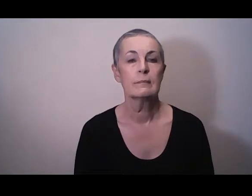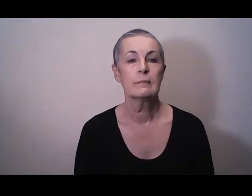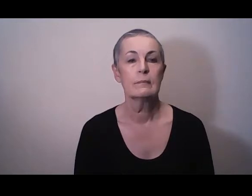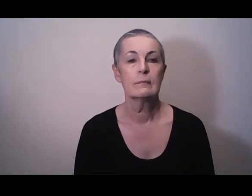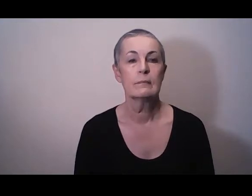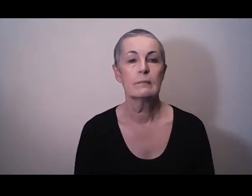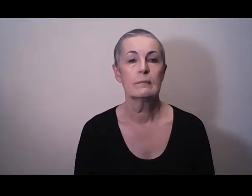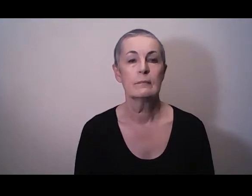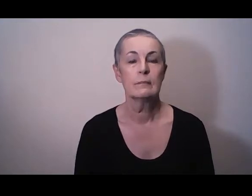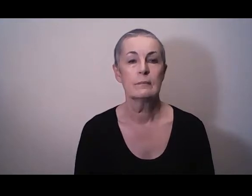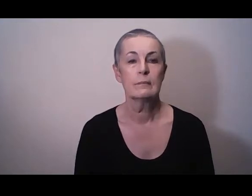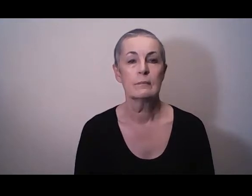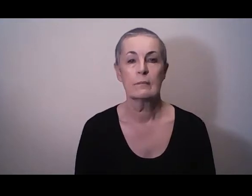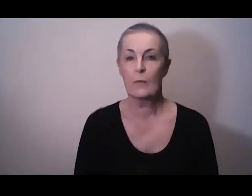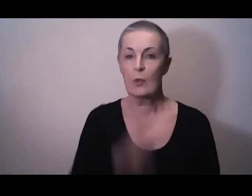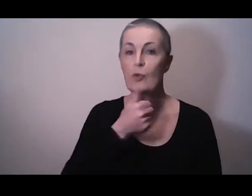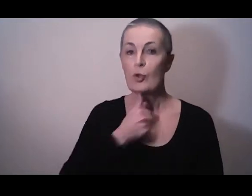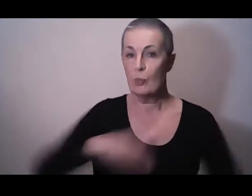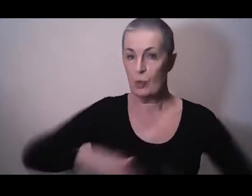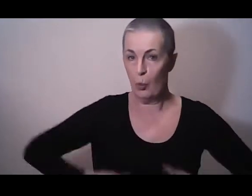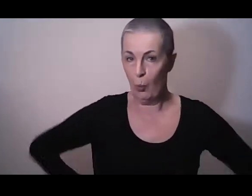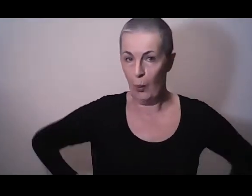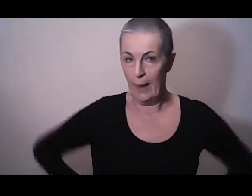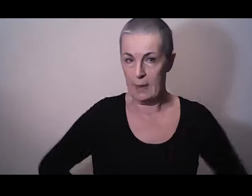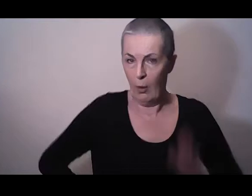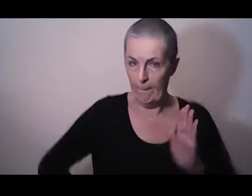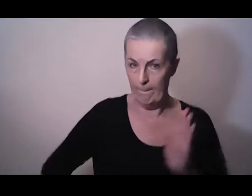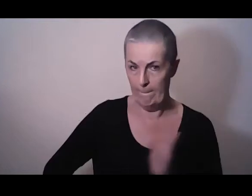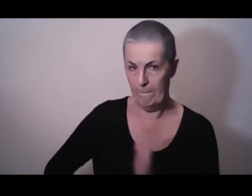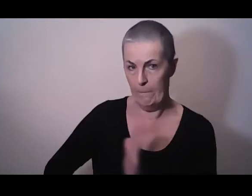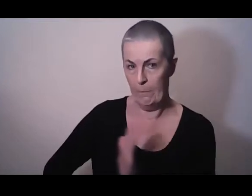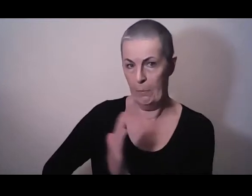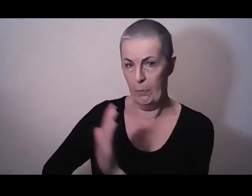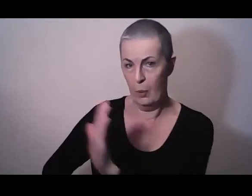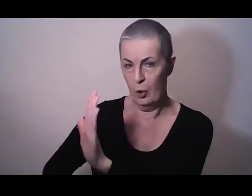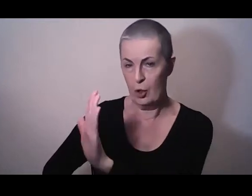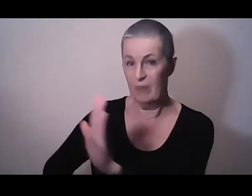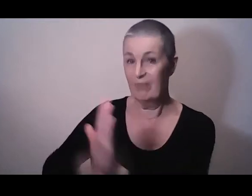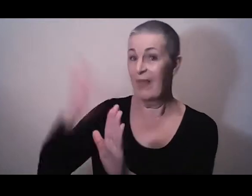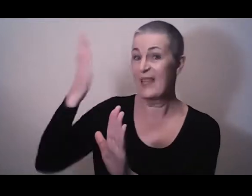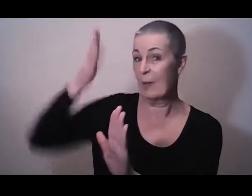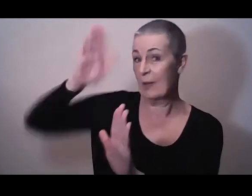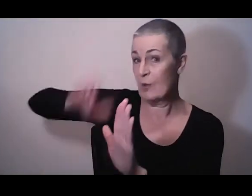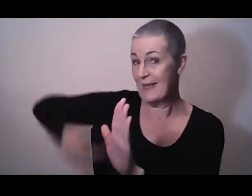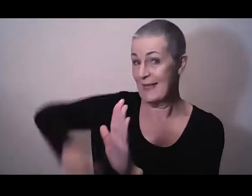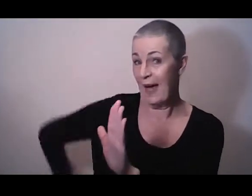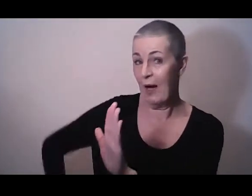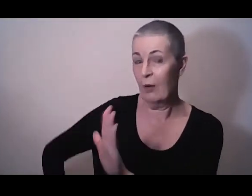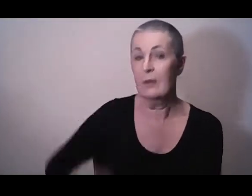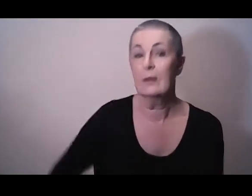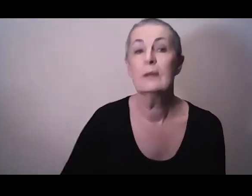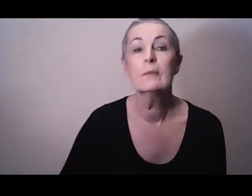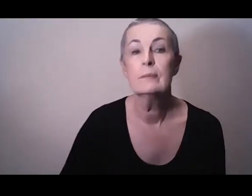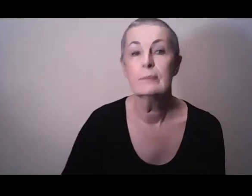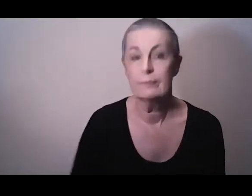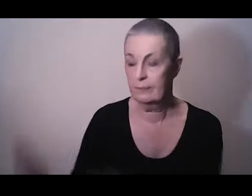and push that hand away, whereas the other one goes down. So those 2 points